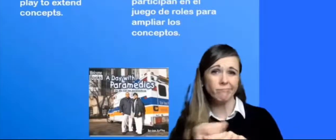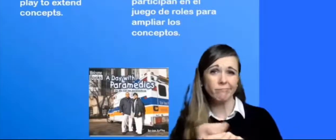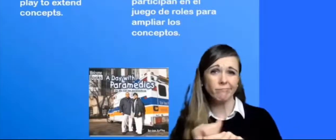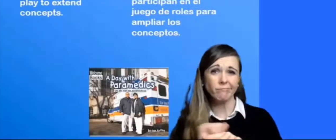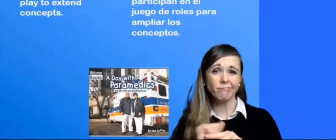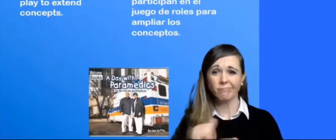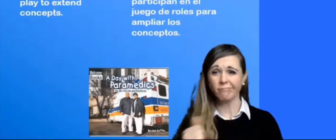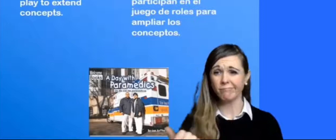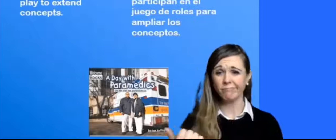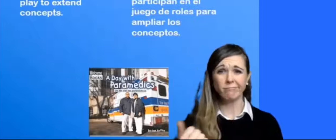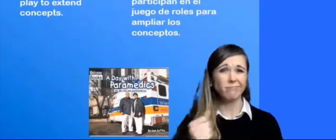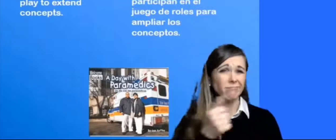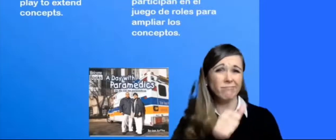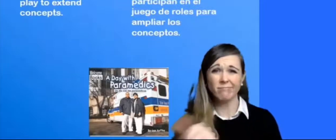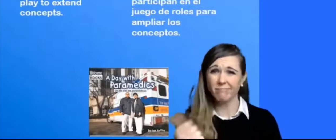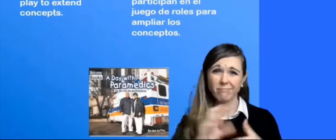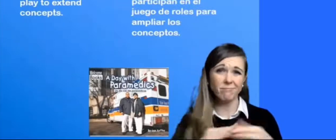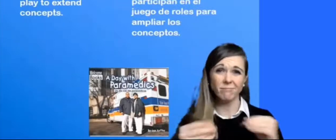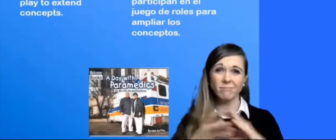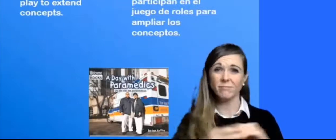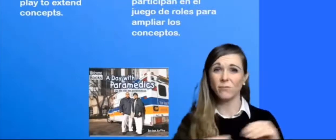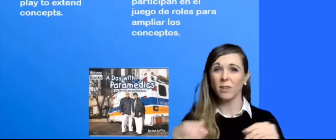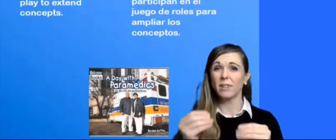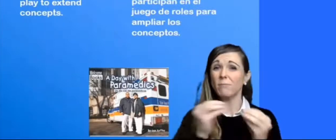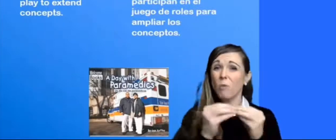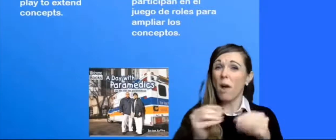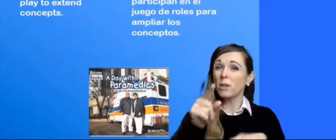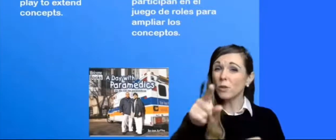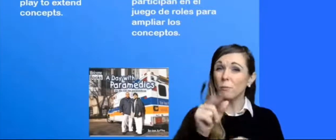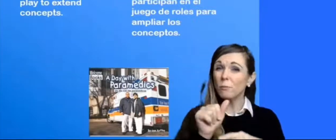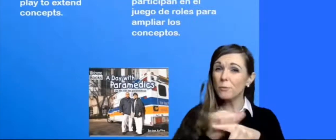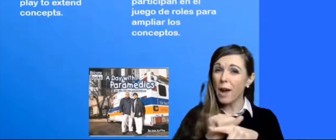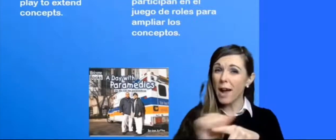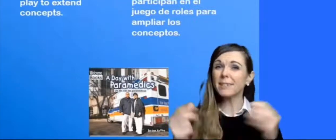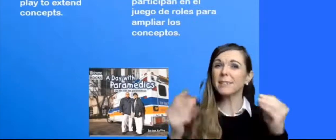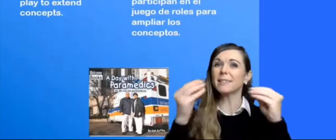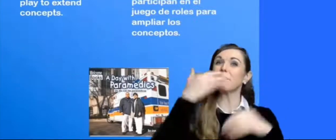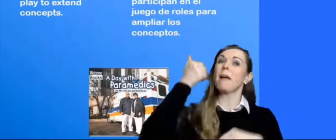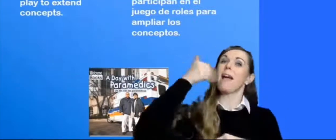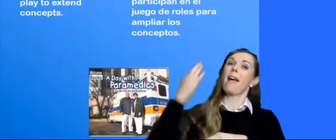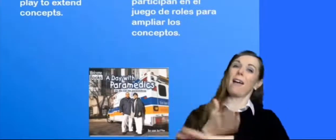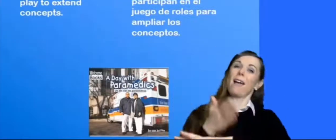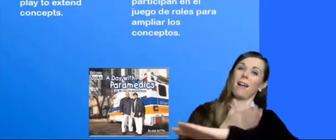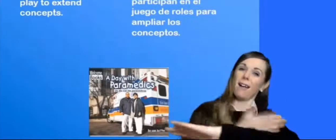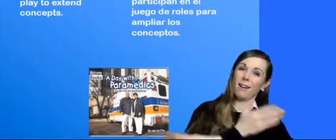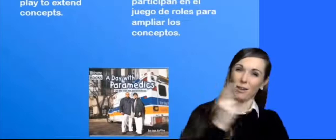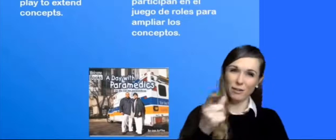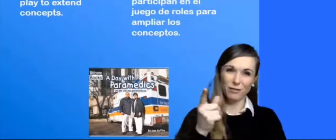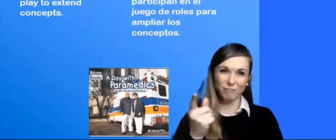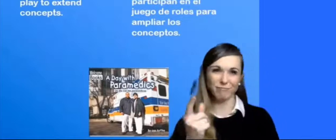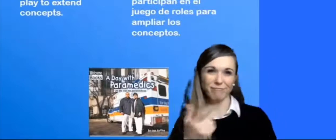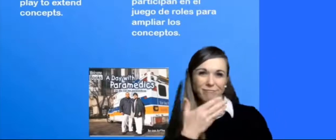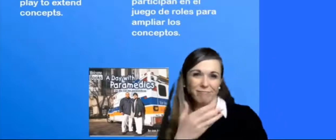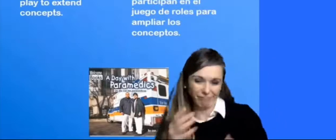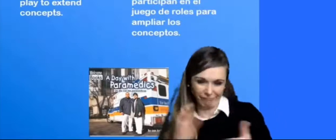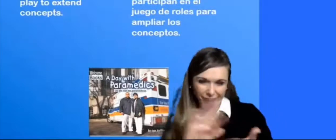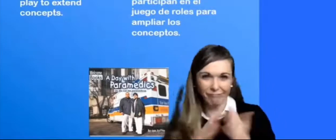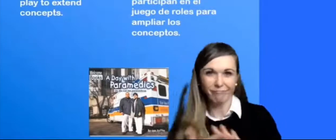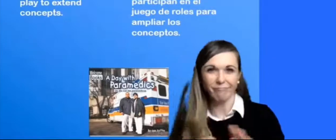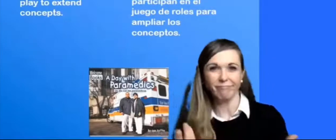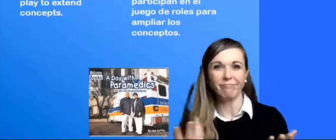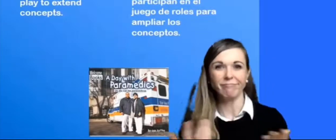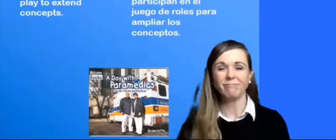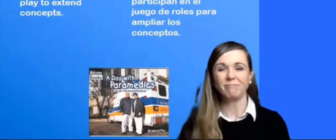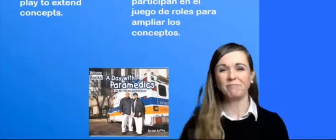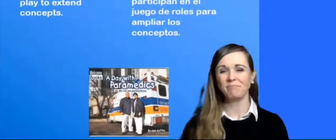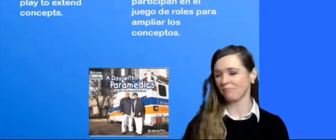For example, we could try different role-playing strategies and practice them on and off with the different books that you are using. The